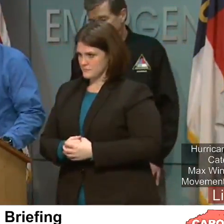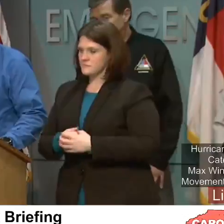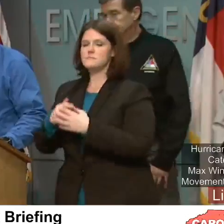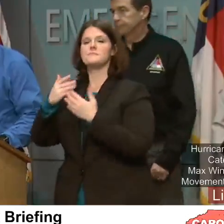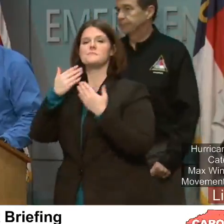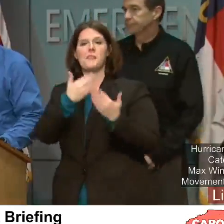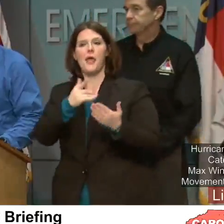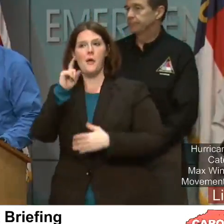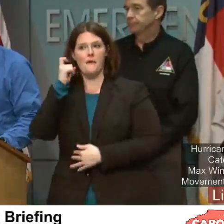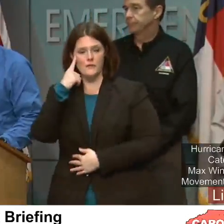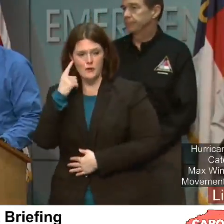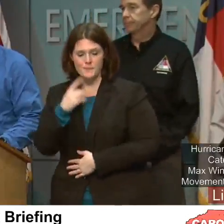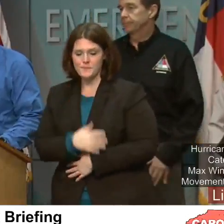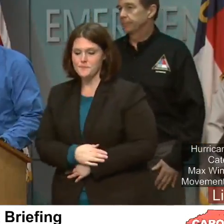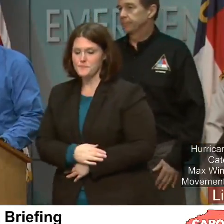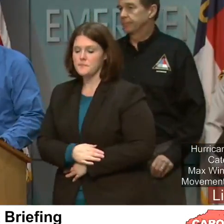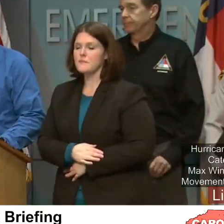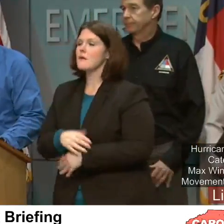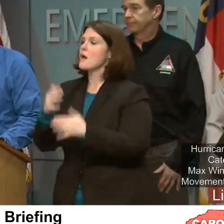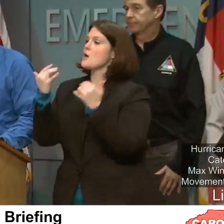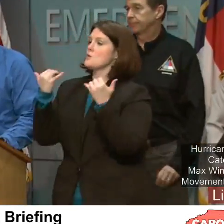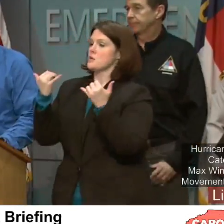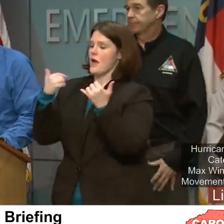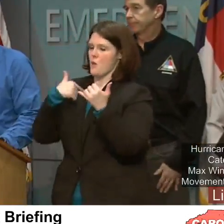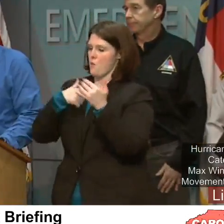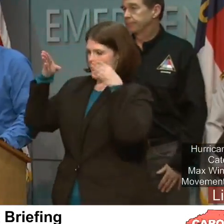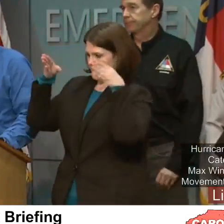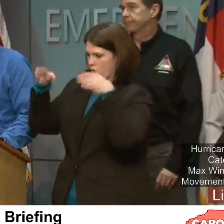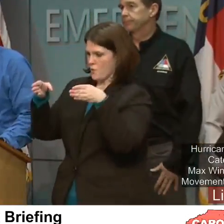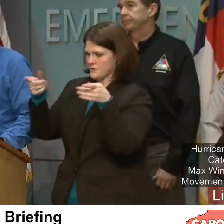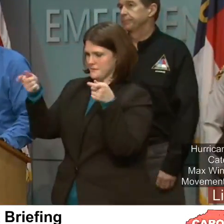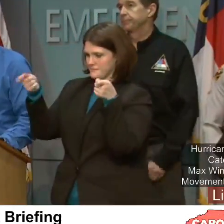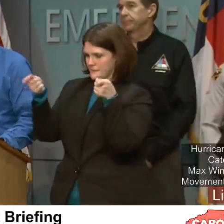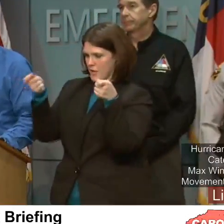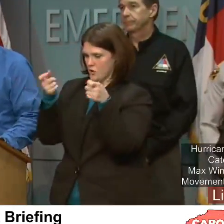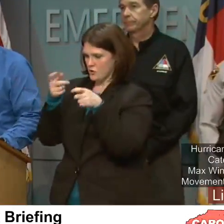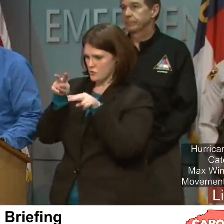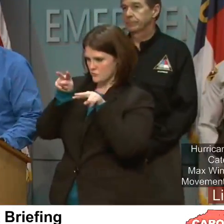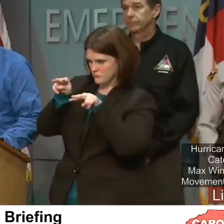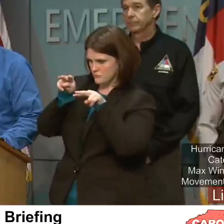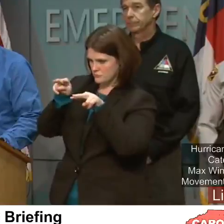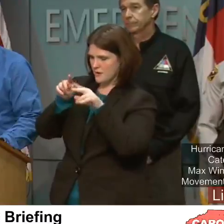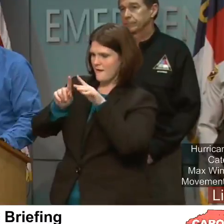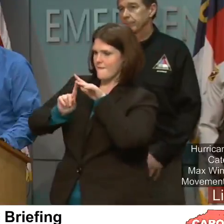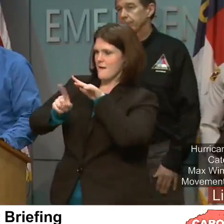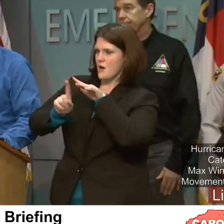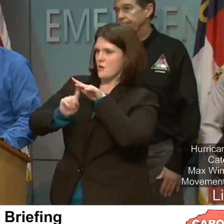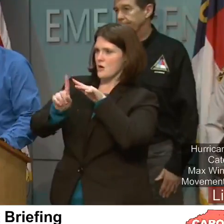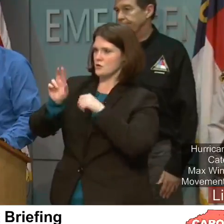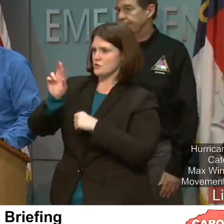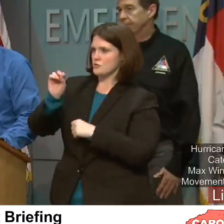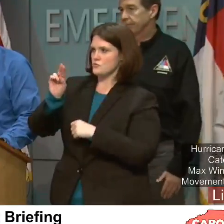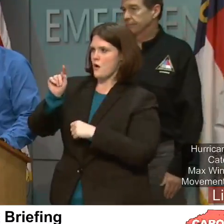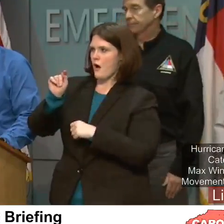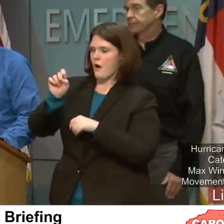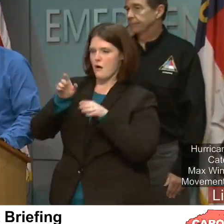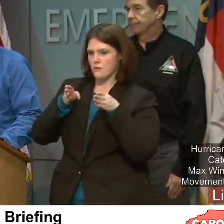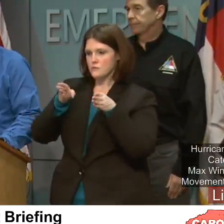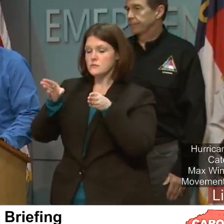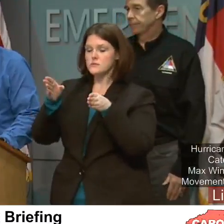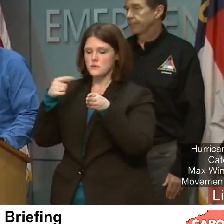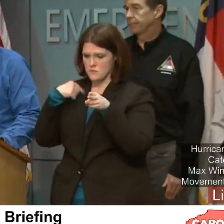Thank you, Governor. Today, our focus was monitoring and managing all of our evacuation routes. and